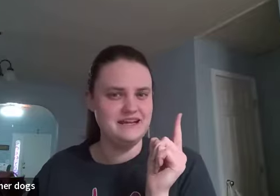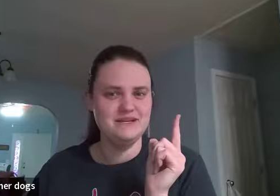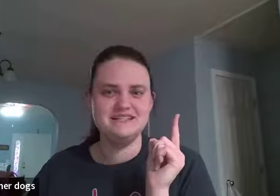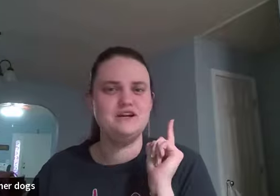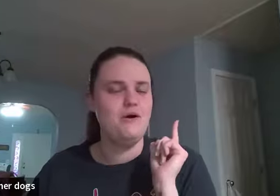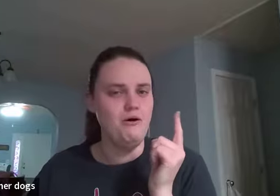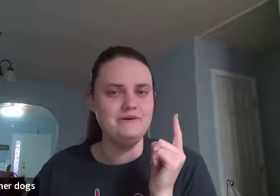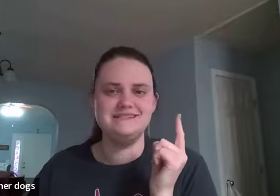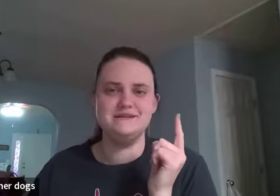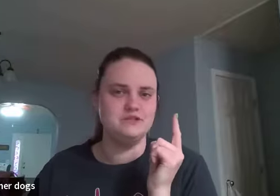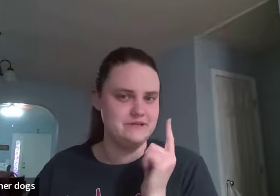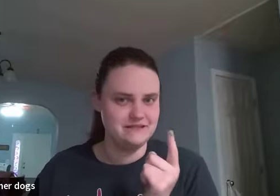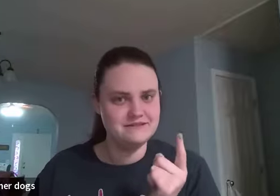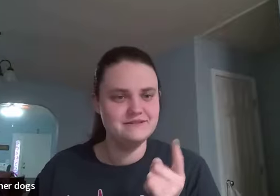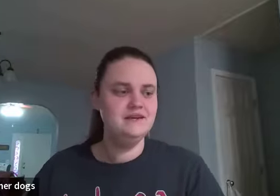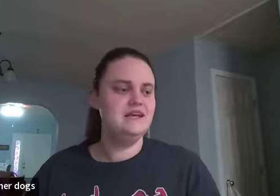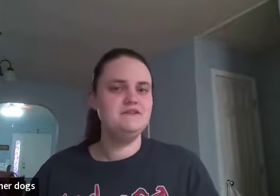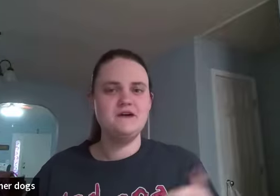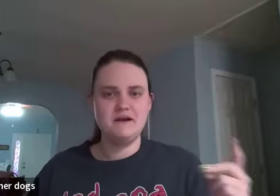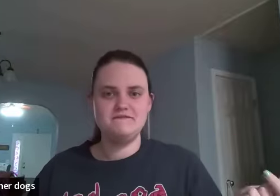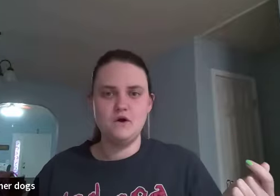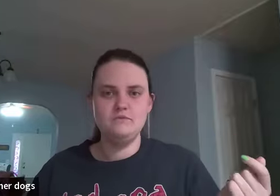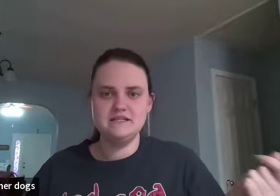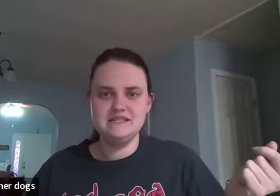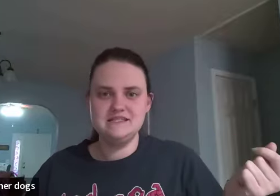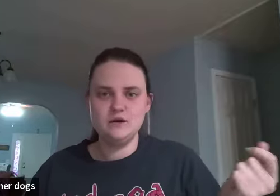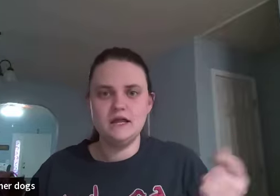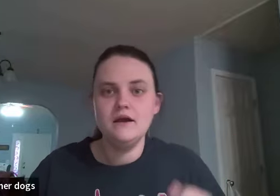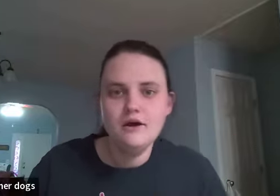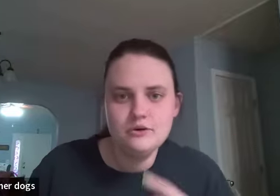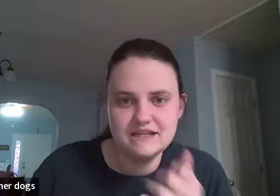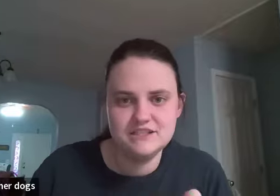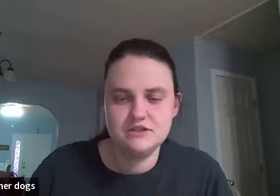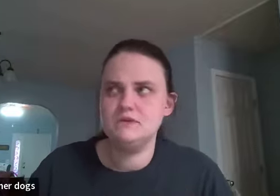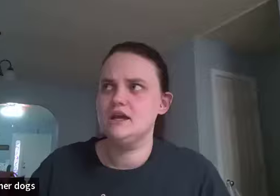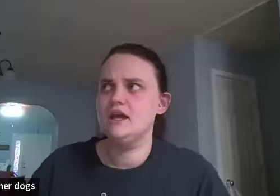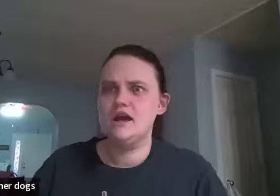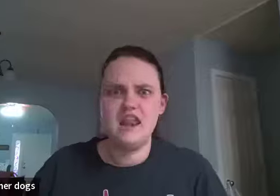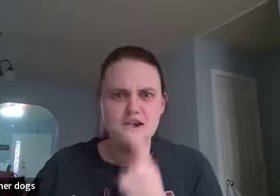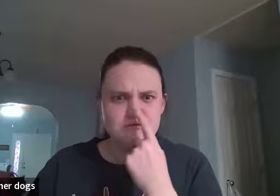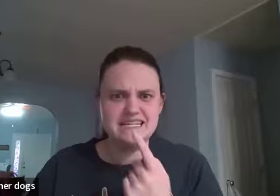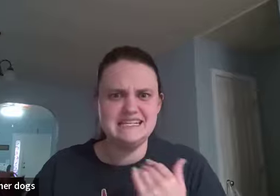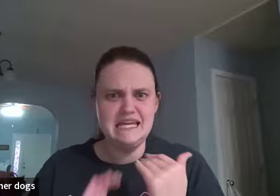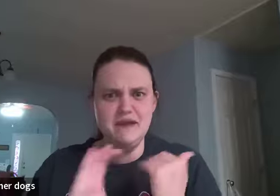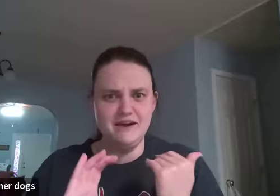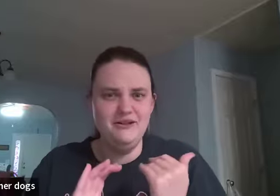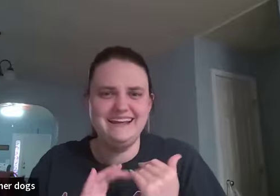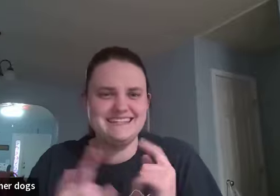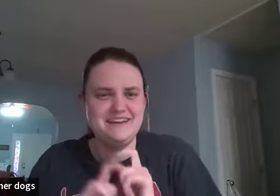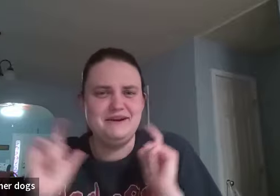day because they are always in someone's business. Even if like my phone buzzes, they'll be like, who texted you? And I'm like, nosy, it's an email. It's not even a